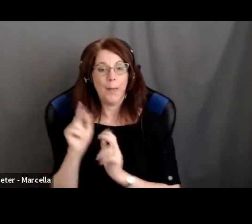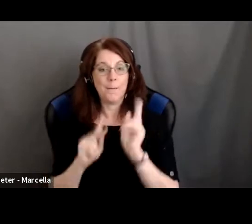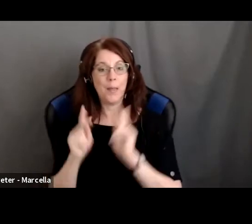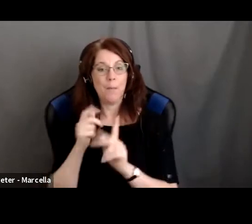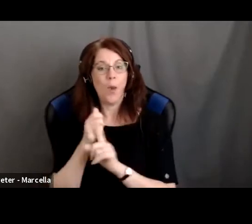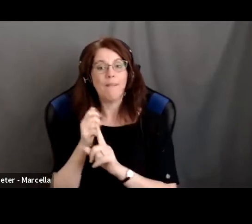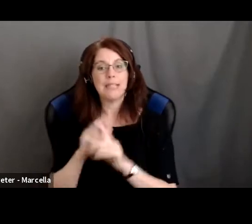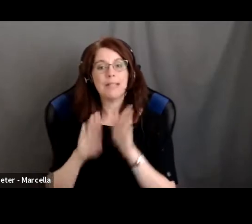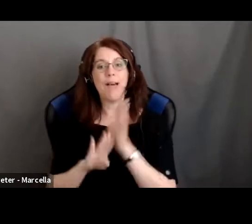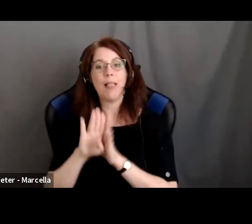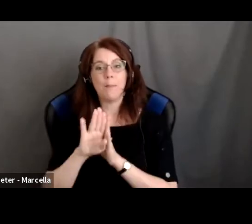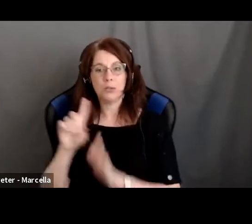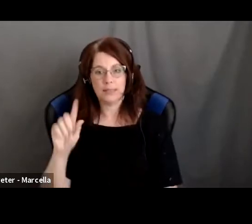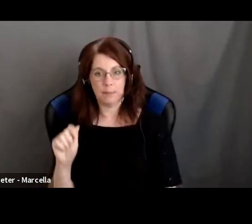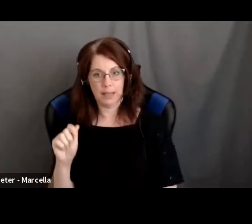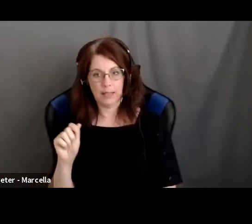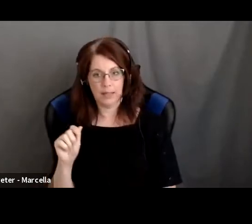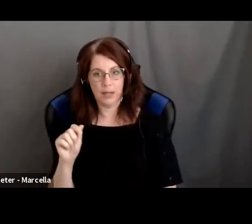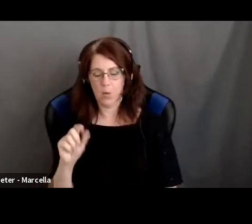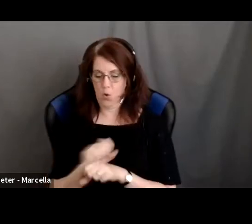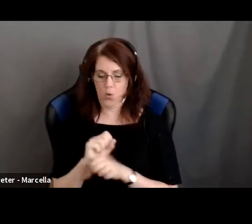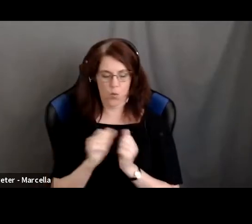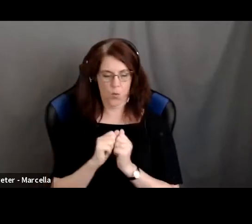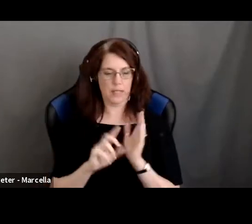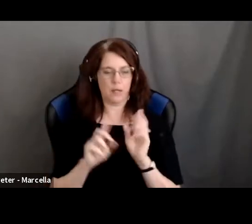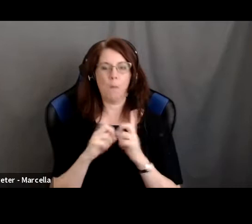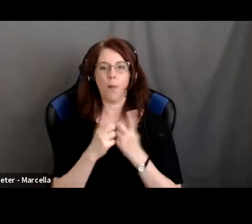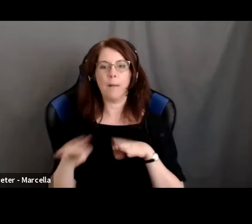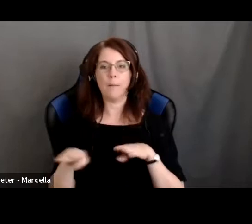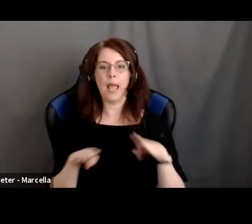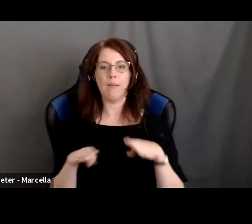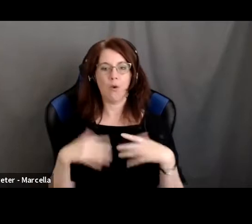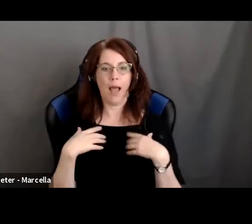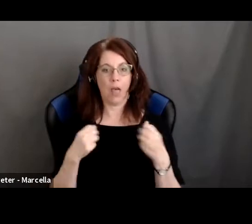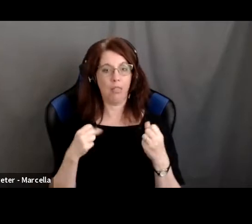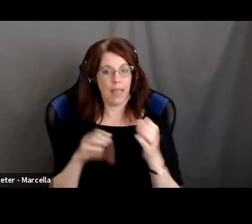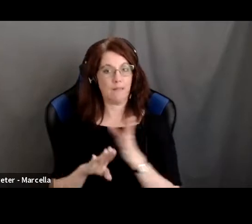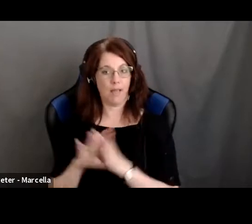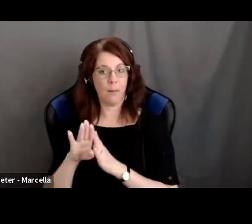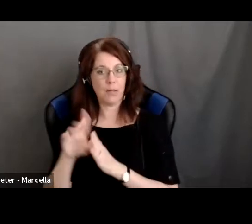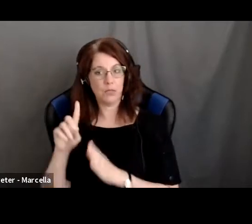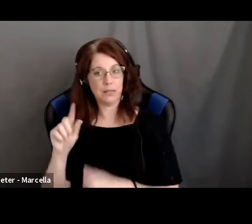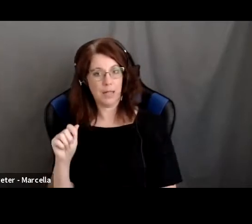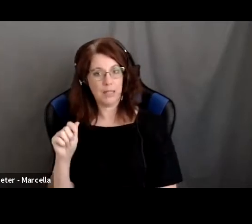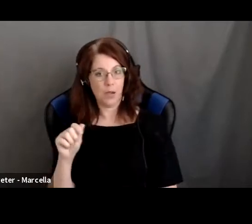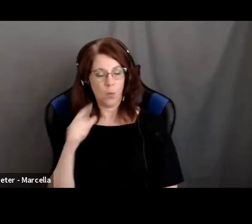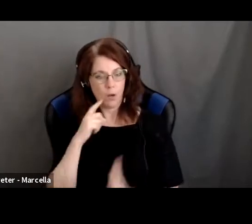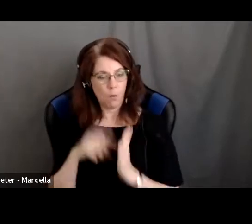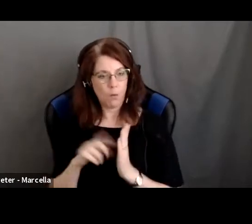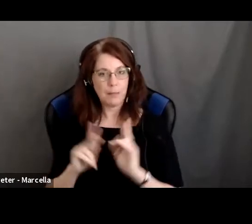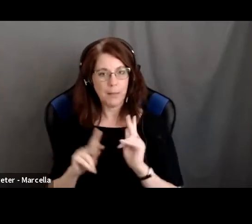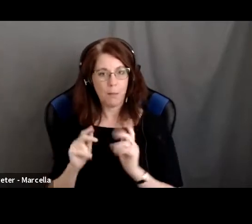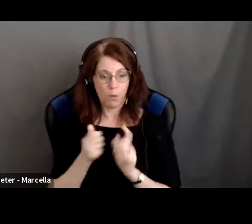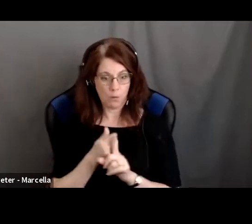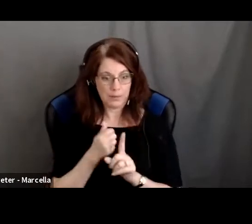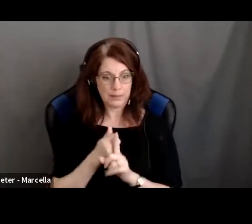developmental disabilities. We were working with the Department of Behavioral Health and Developmental Disabilities, and we found that people with